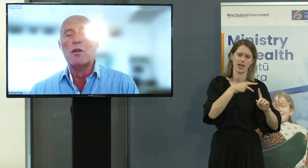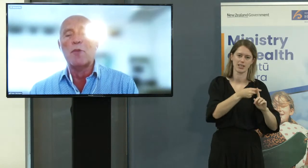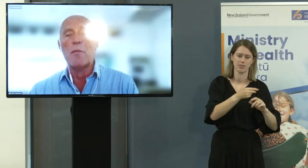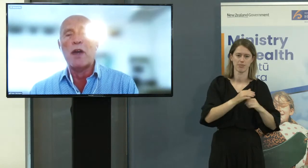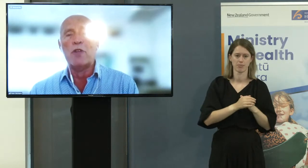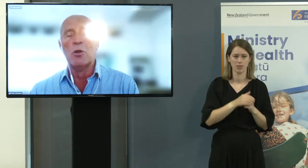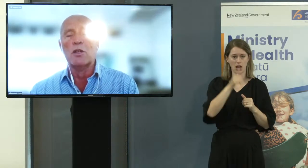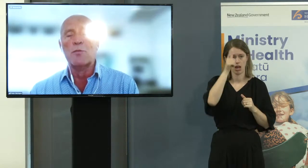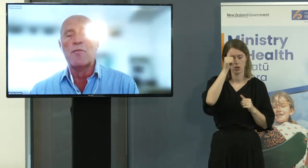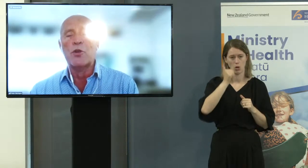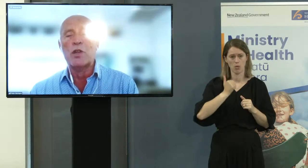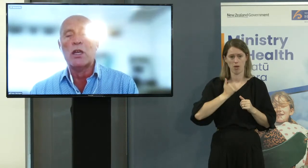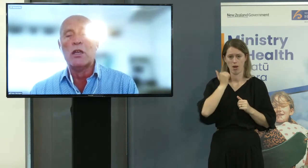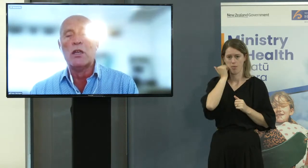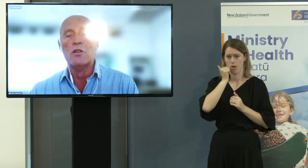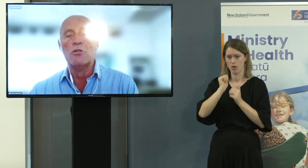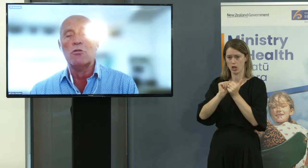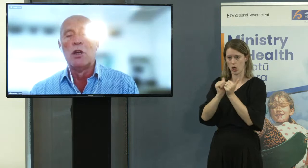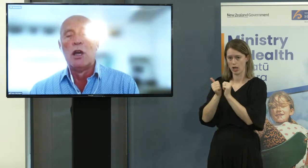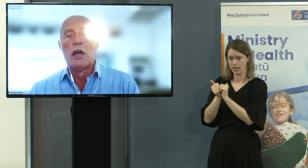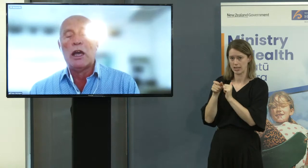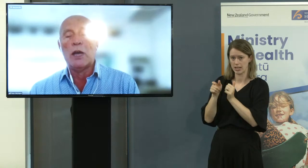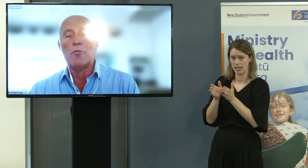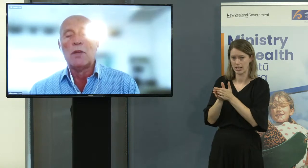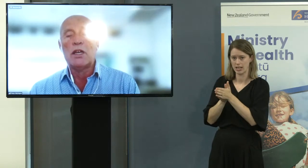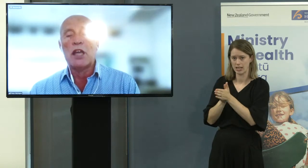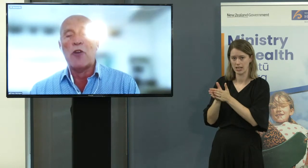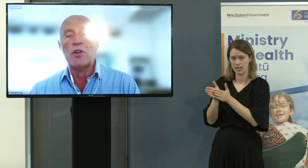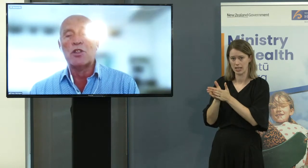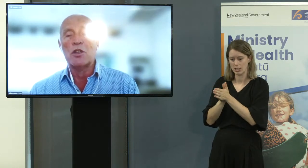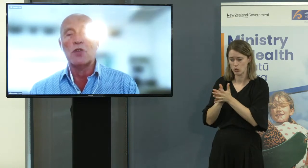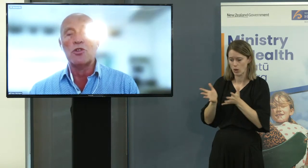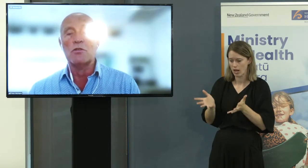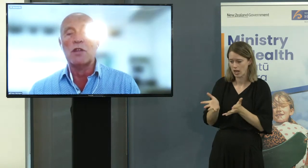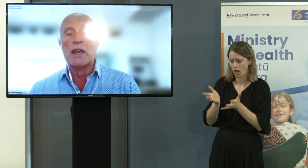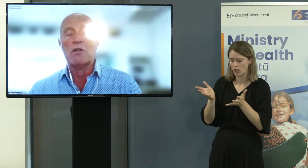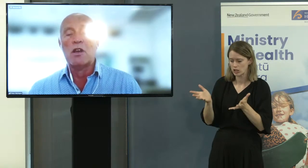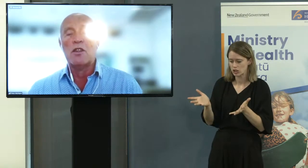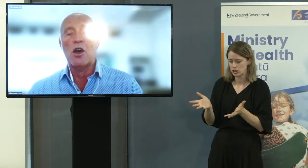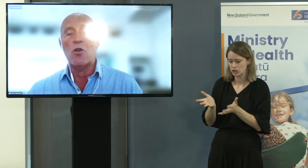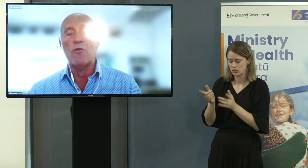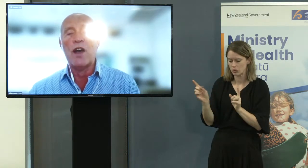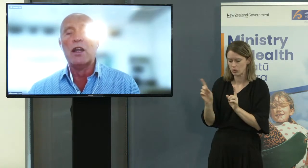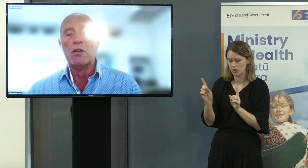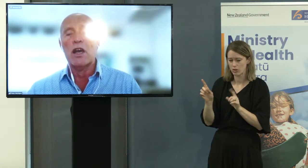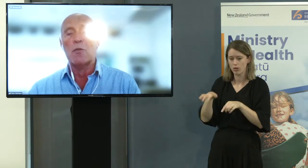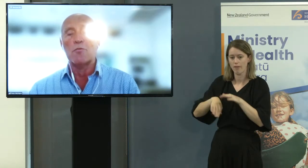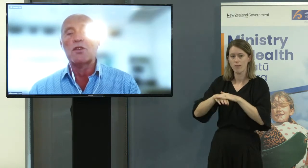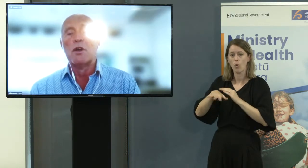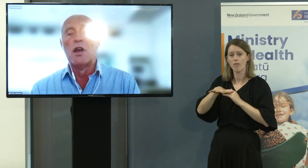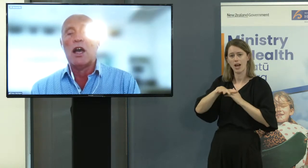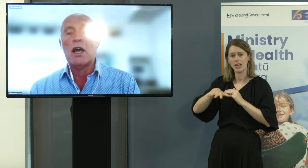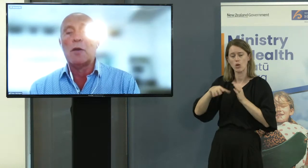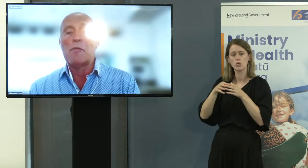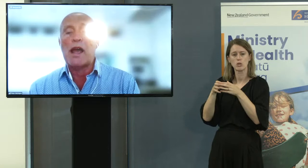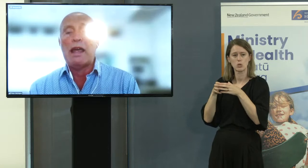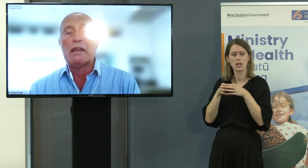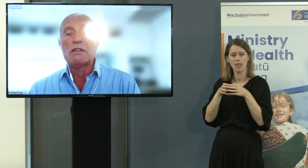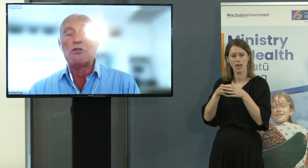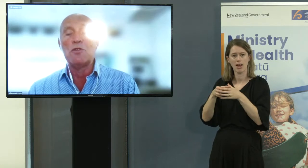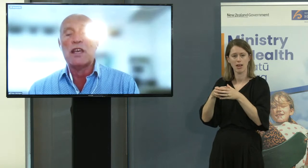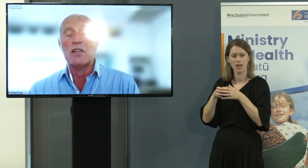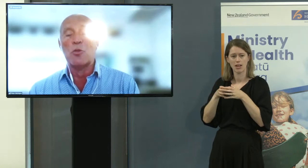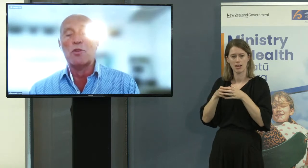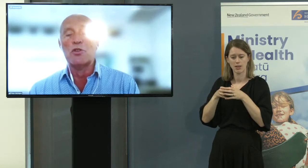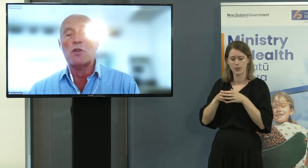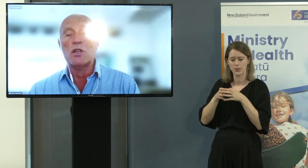of my Maori colleagues have been very keen to encourage the notion that the whole whānau comes